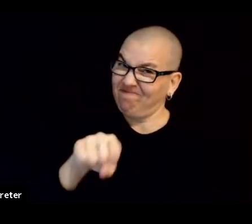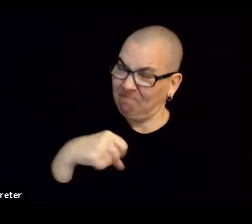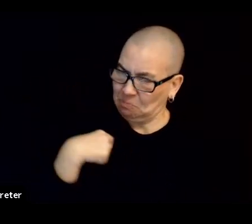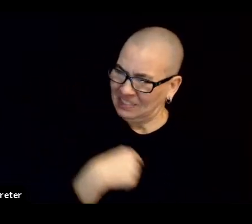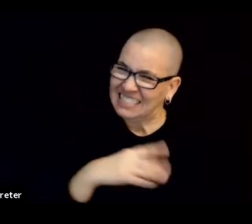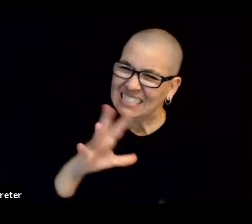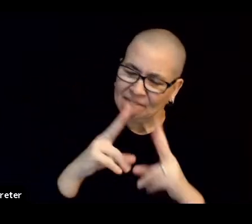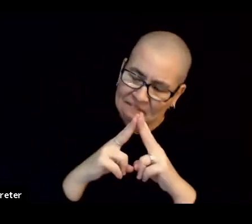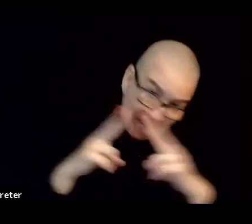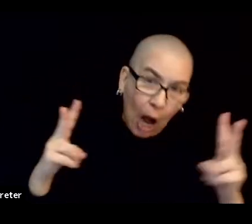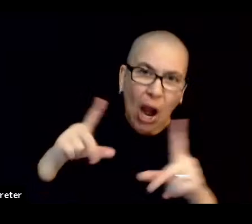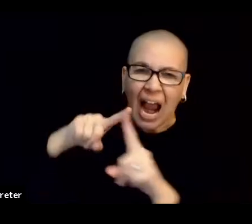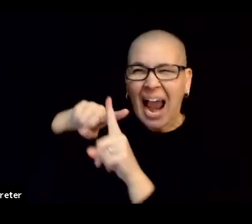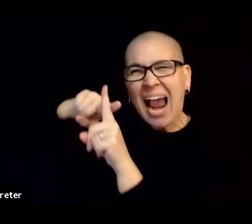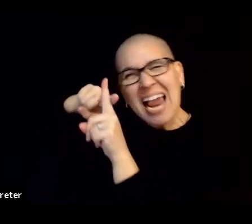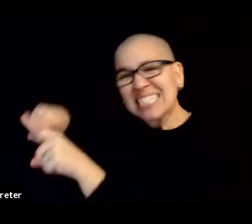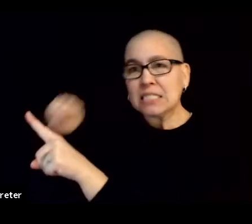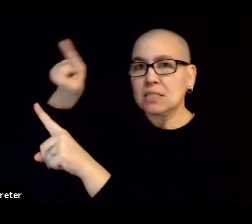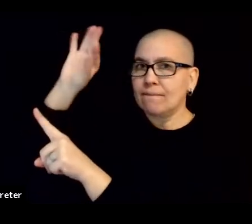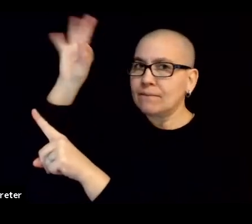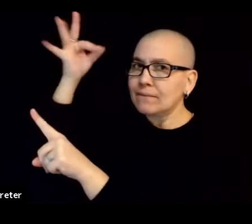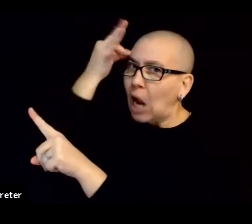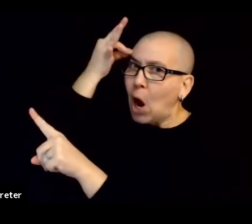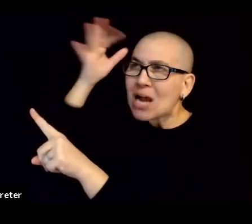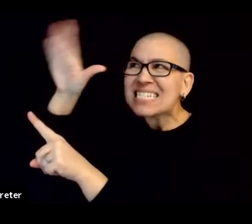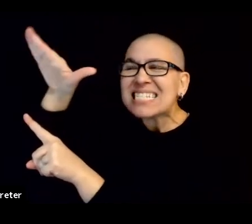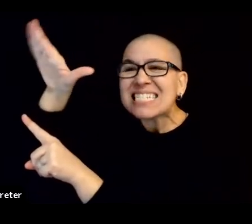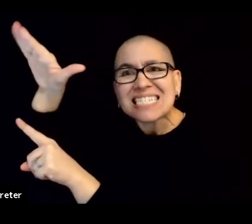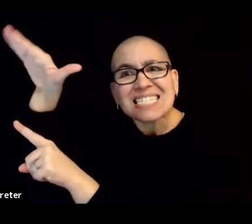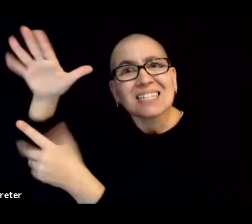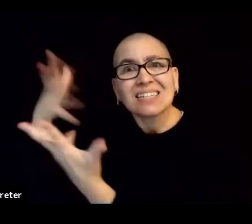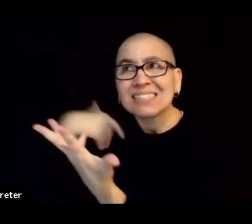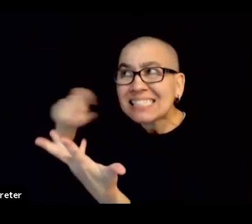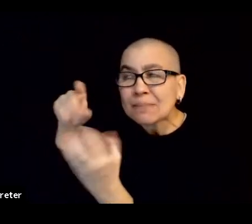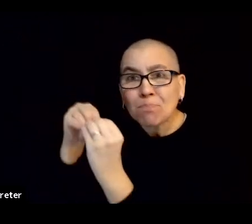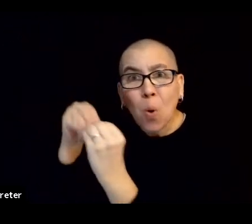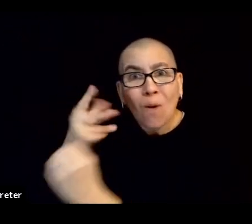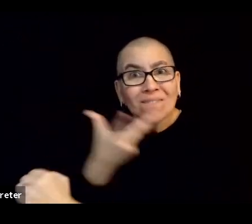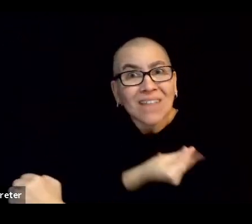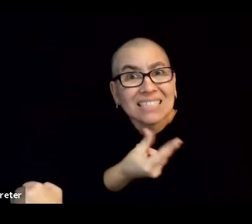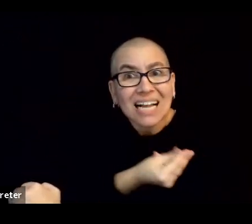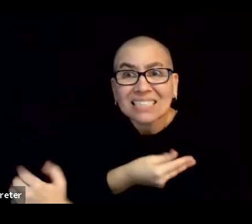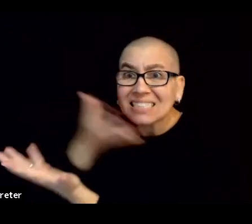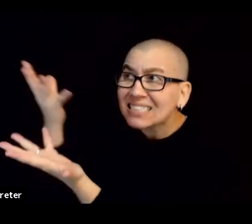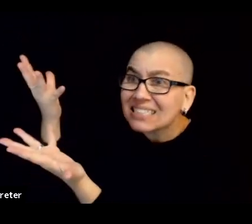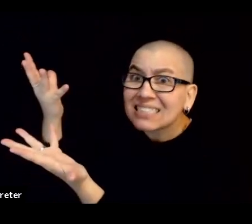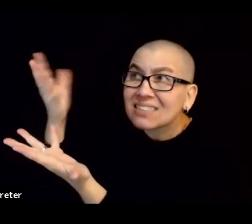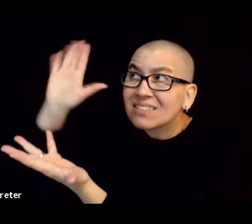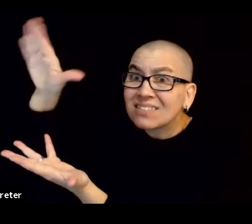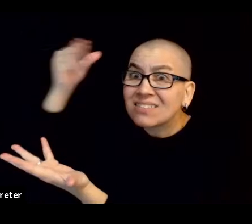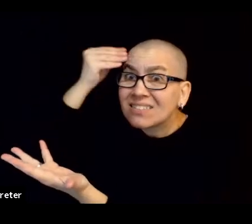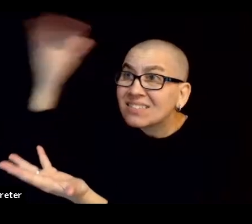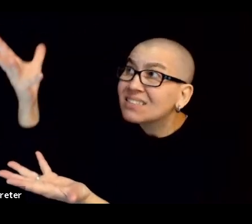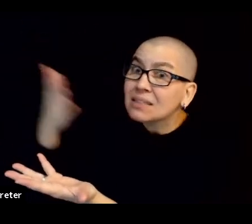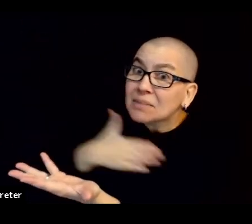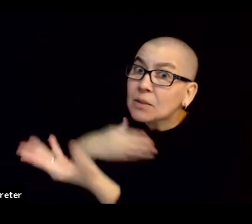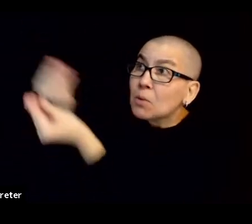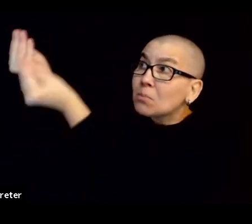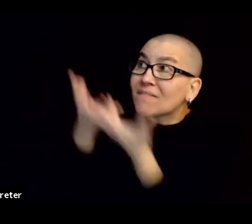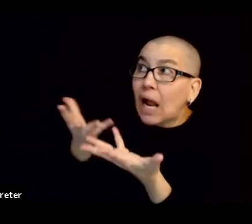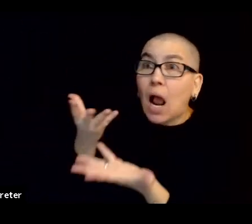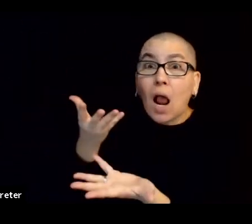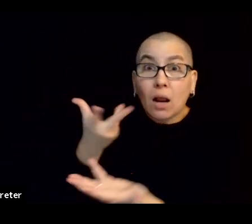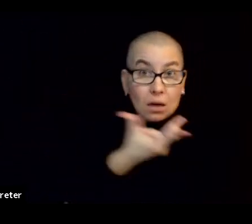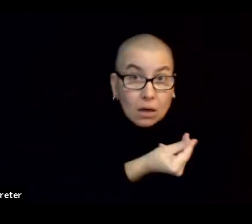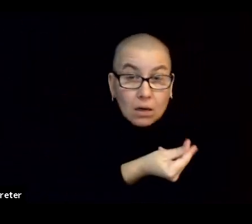the necessary doses of vaccine, but we also need them to provide the kind of funding that will be required to administer the